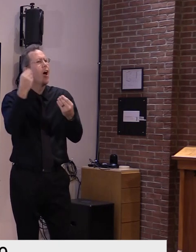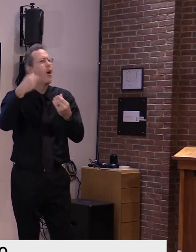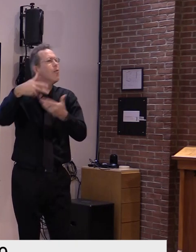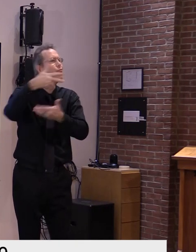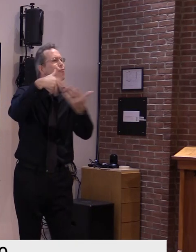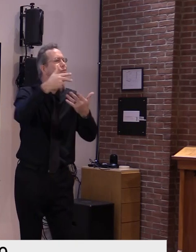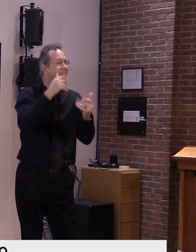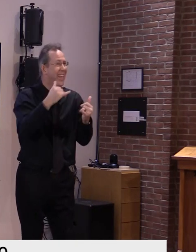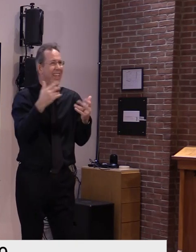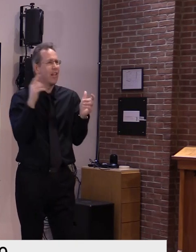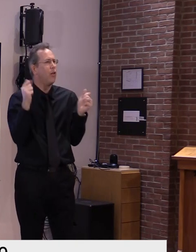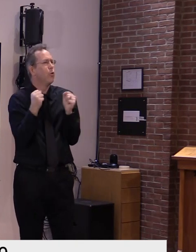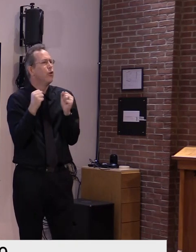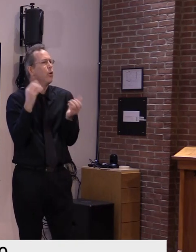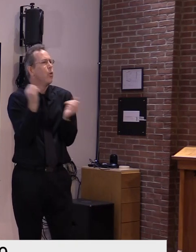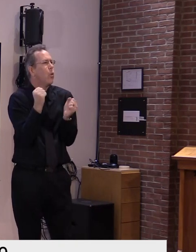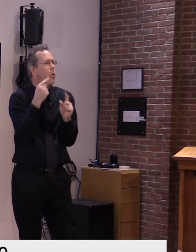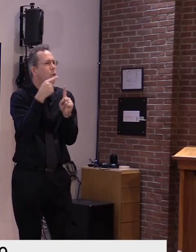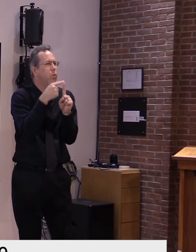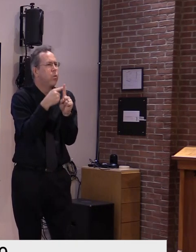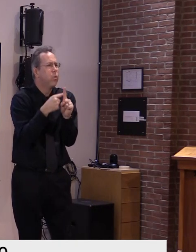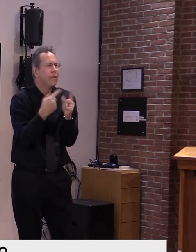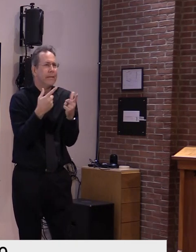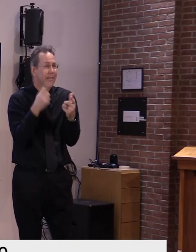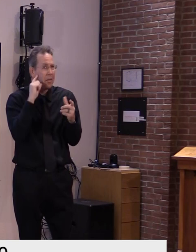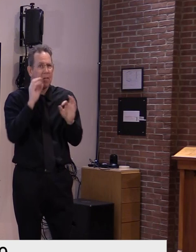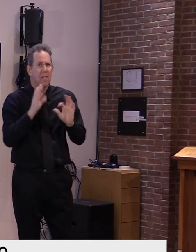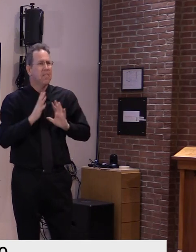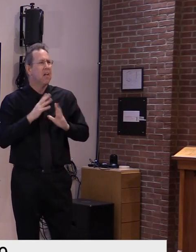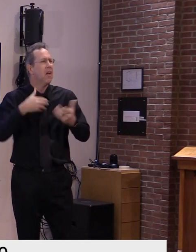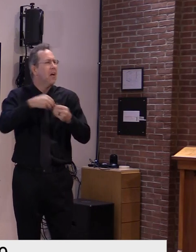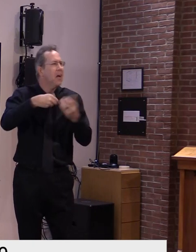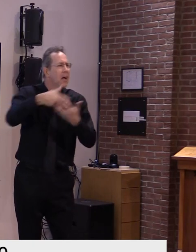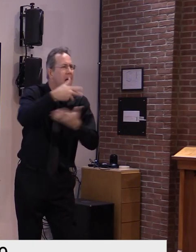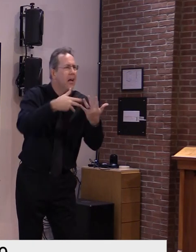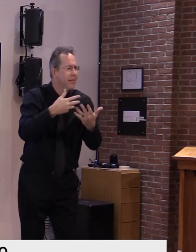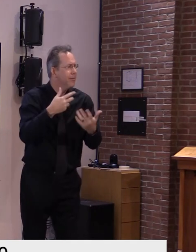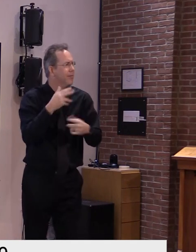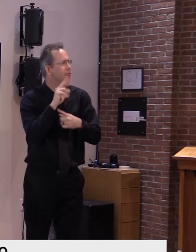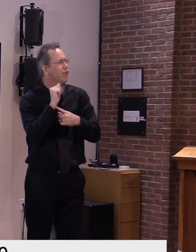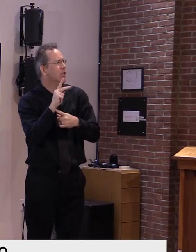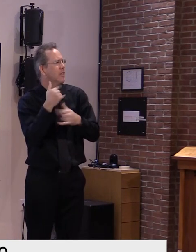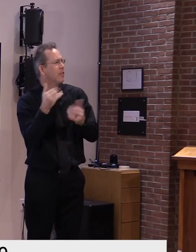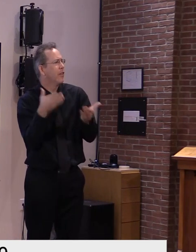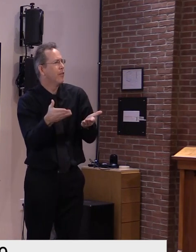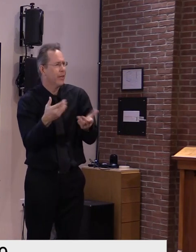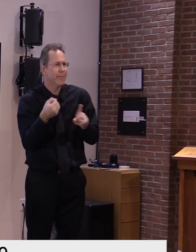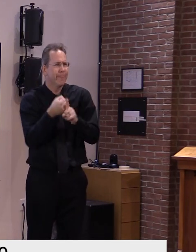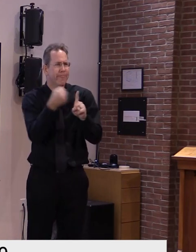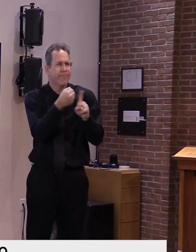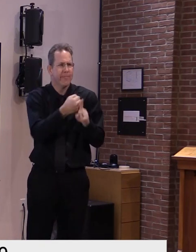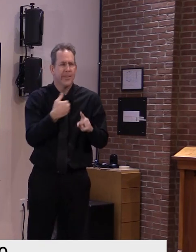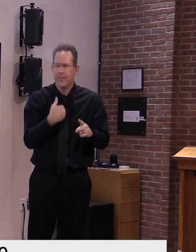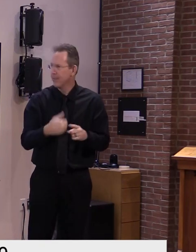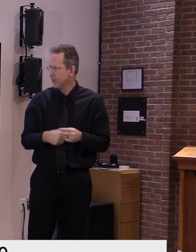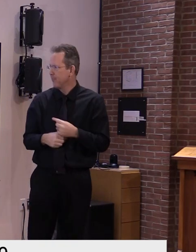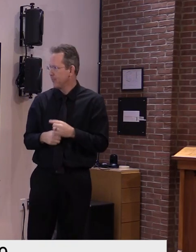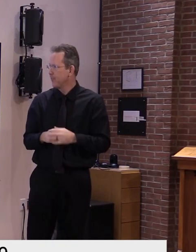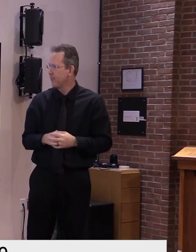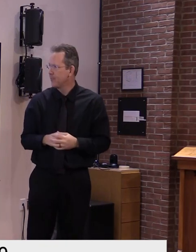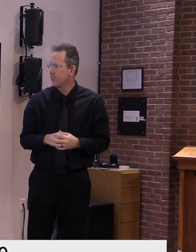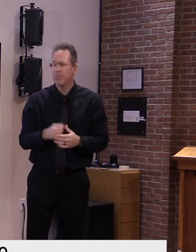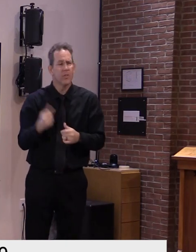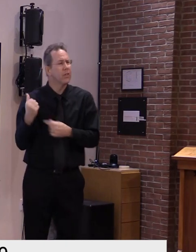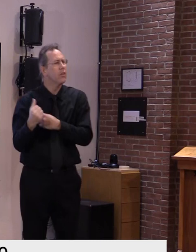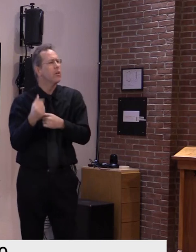infectious. Accordingly, we must continue to follow the guidance and be vigilant. We're showing the Vermont forecast for the